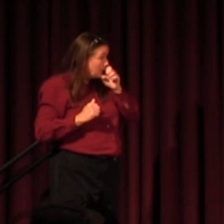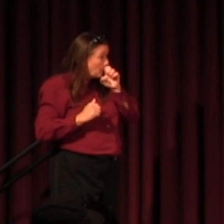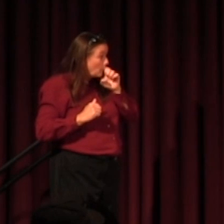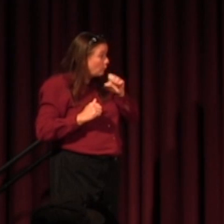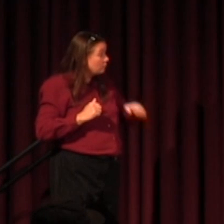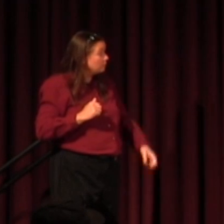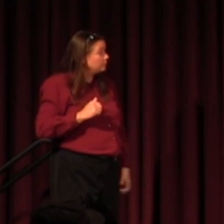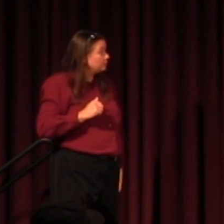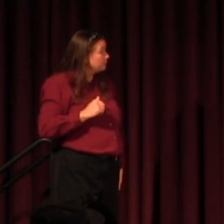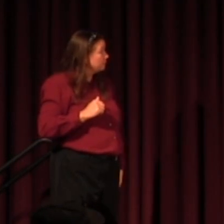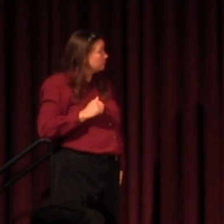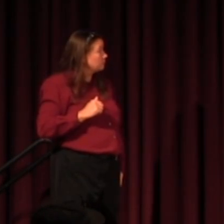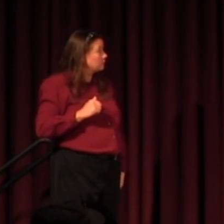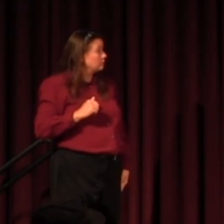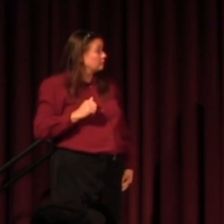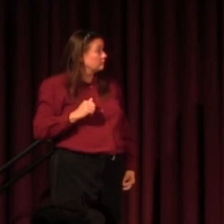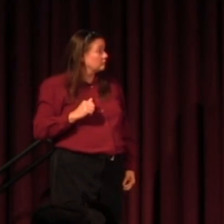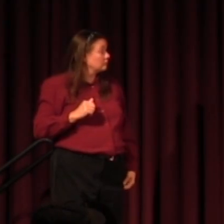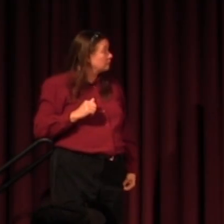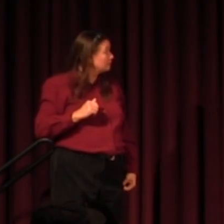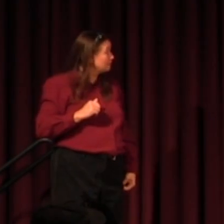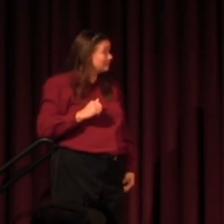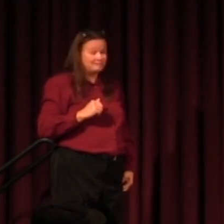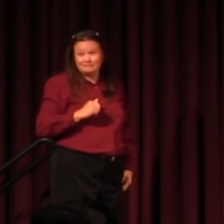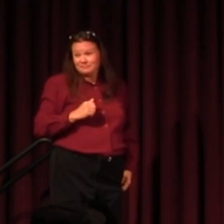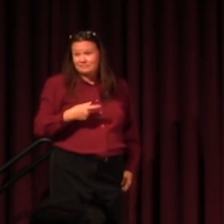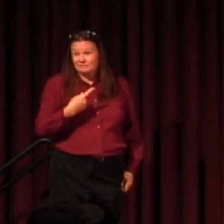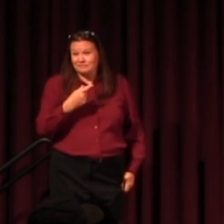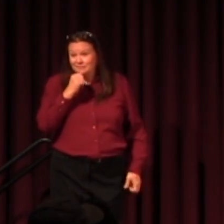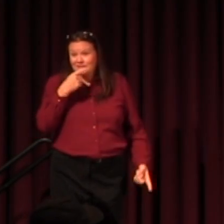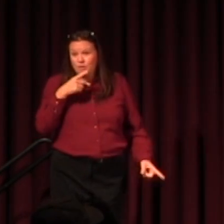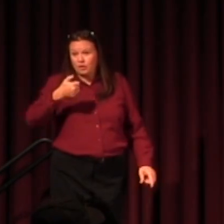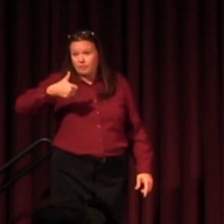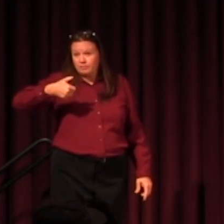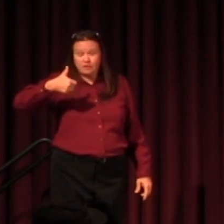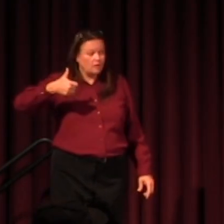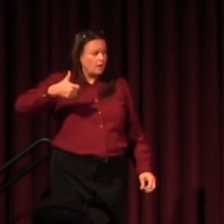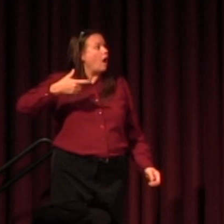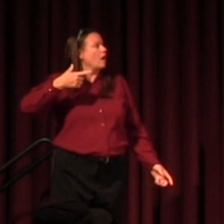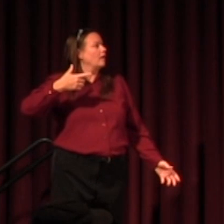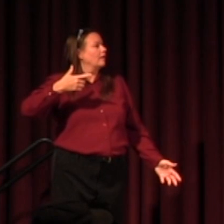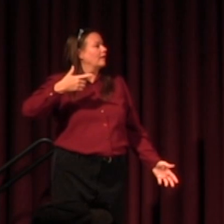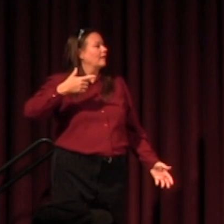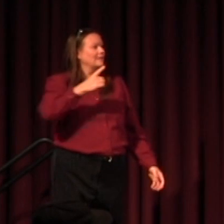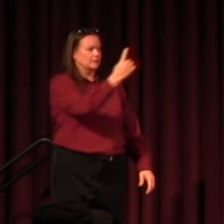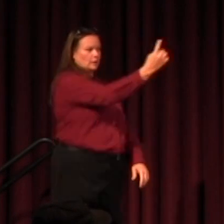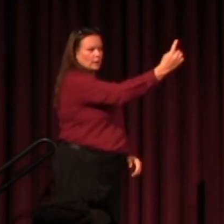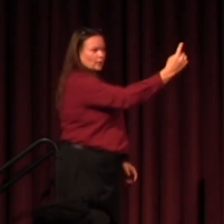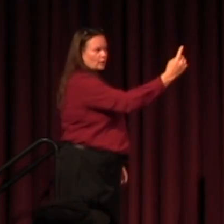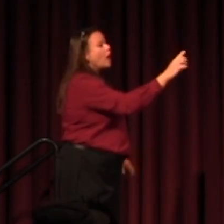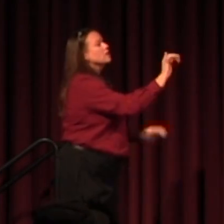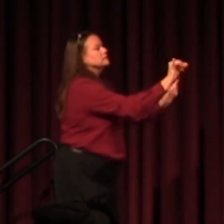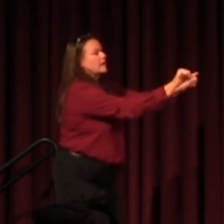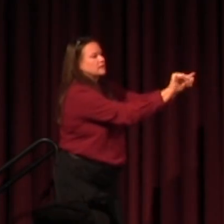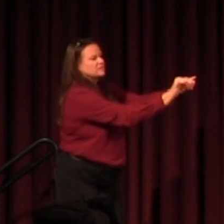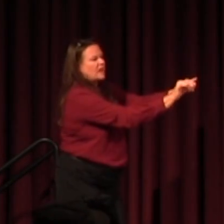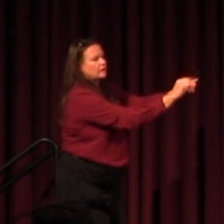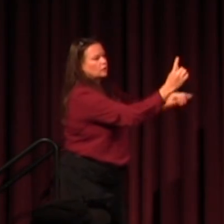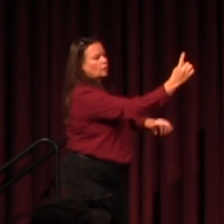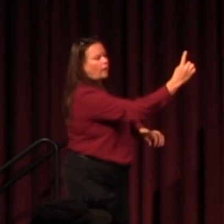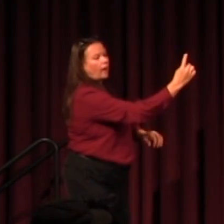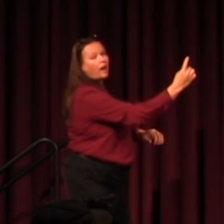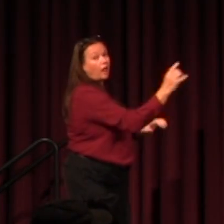It should, this is the machine. This should work. Ah, it did. If you would stand right,